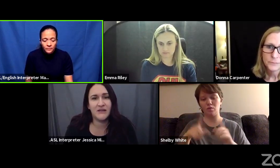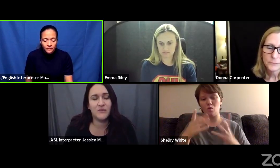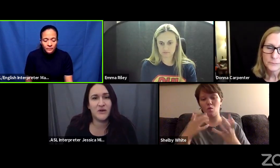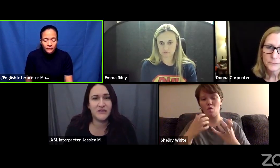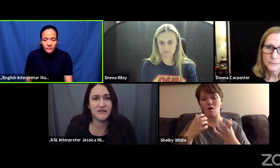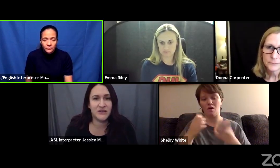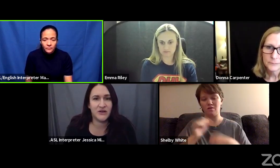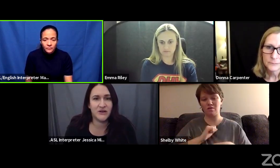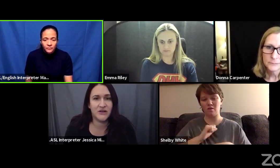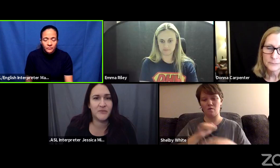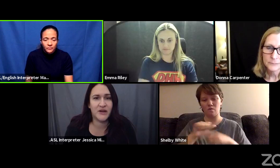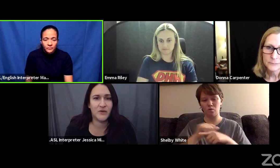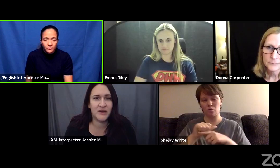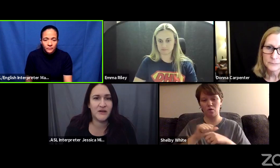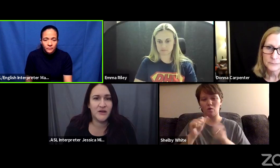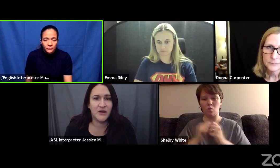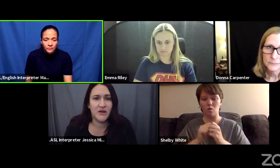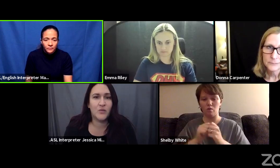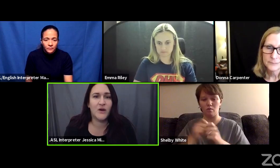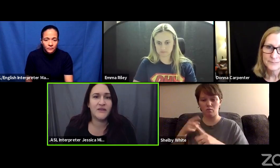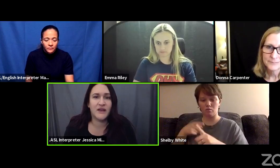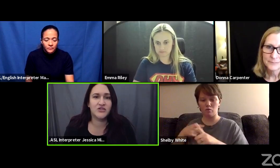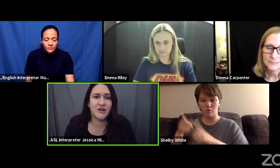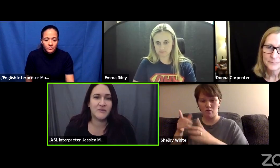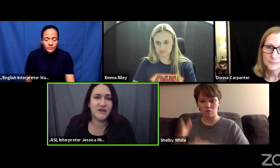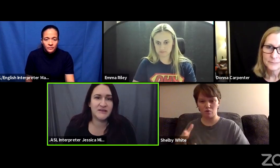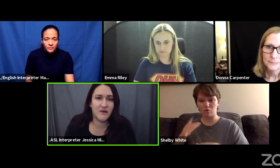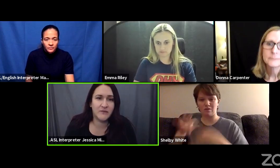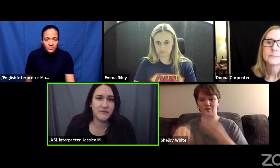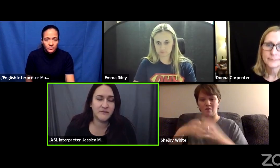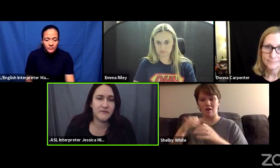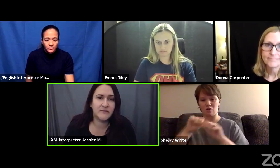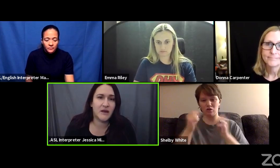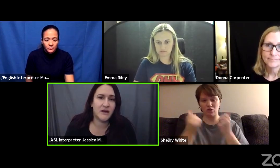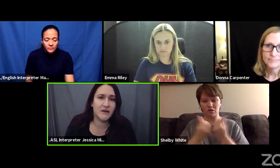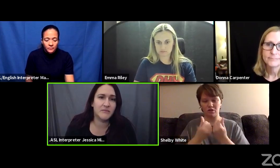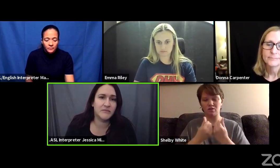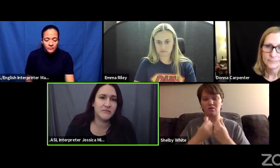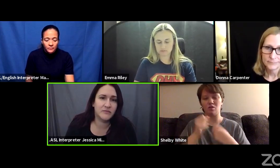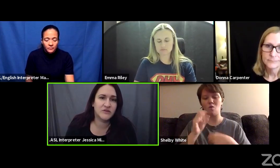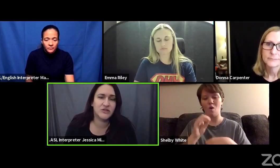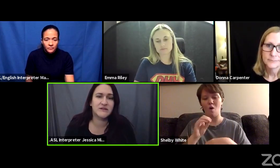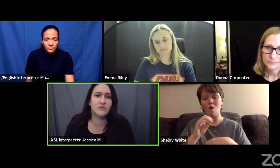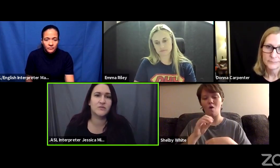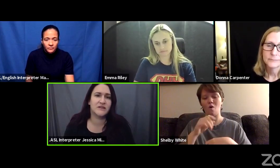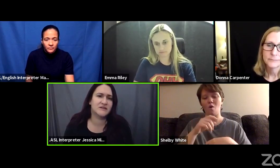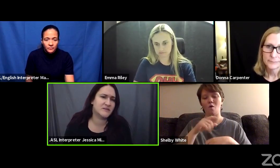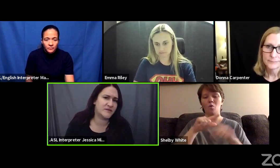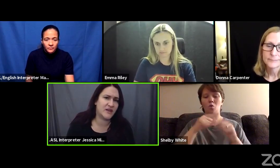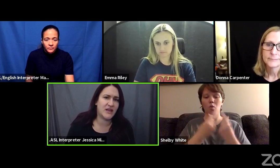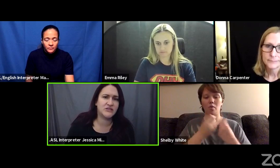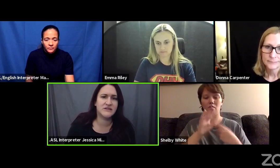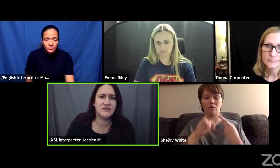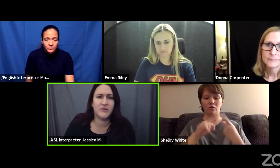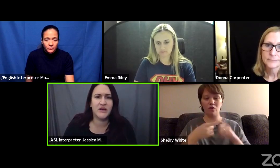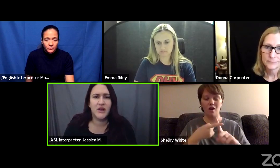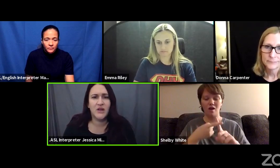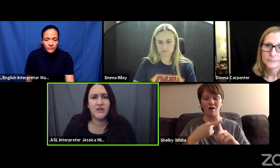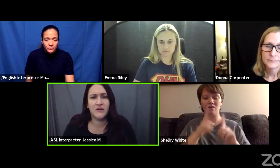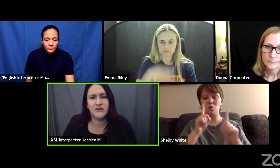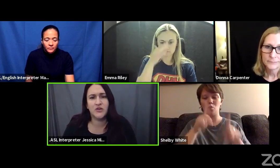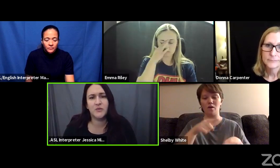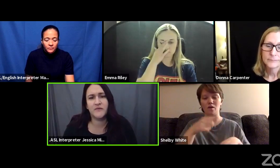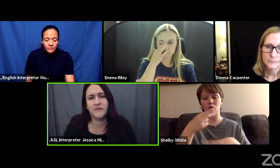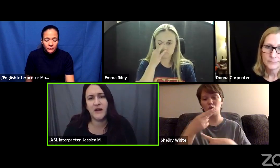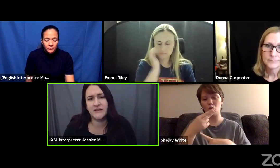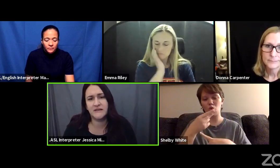I wanted a dog, but I wanted one that I could train myself, just with a specific agency. But